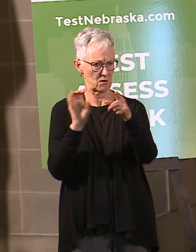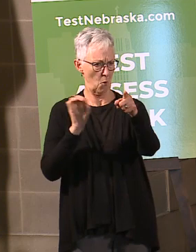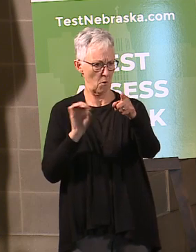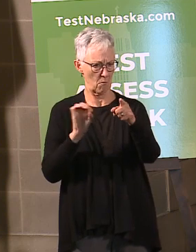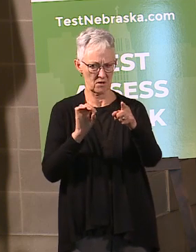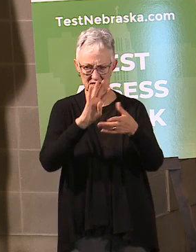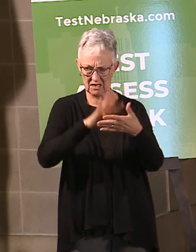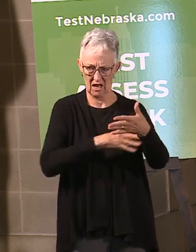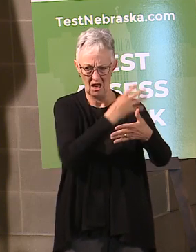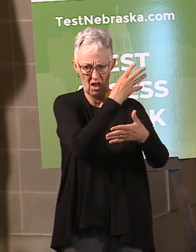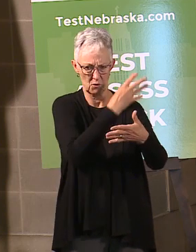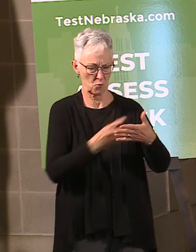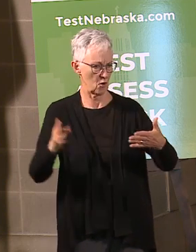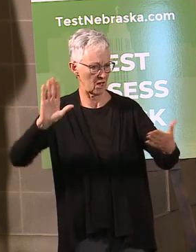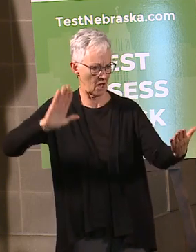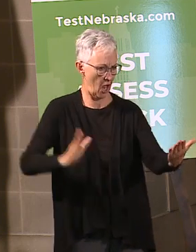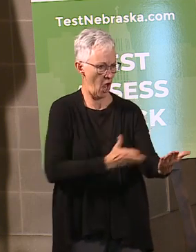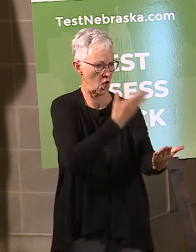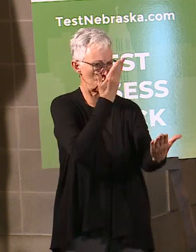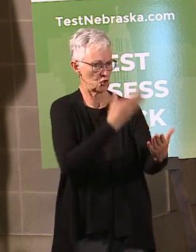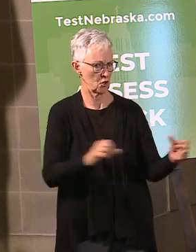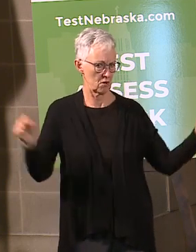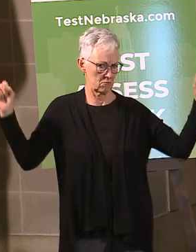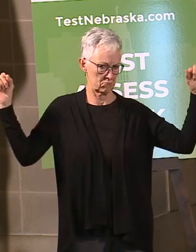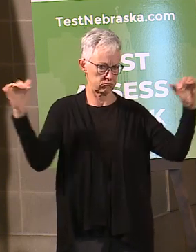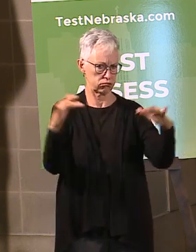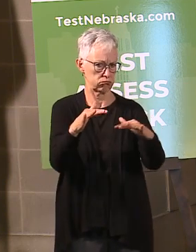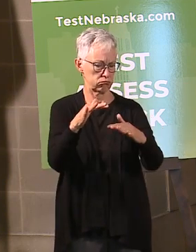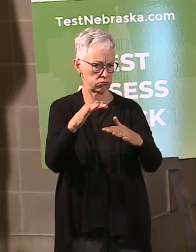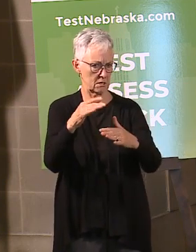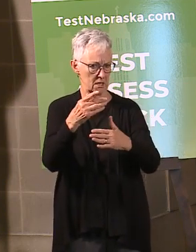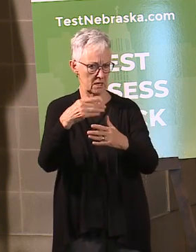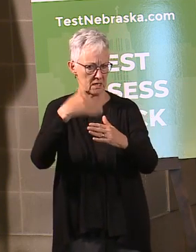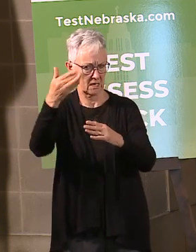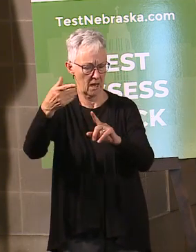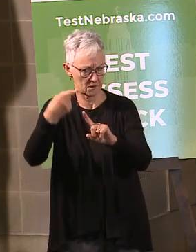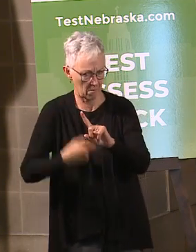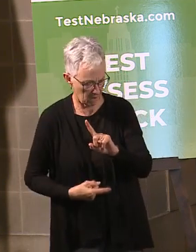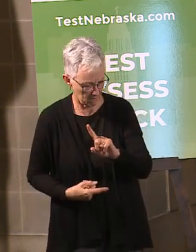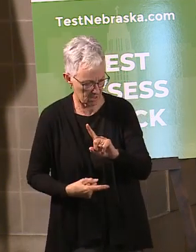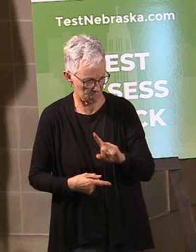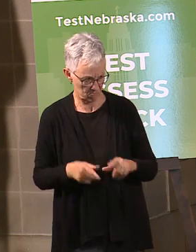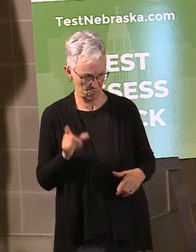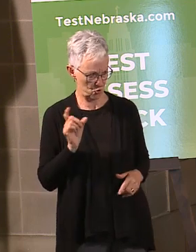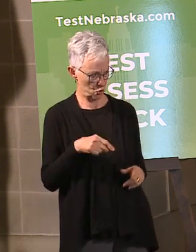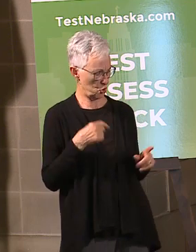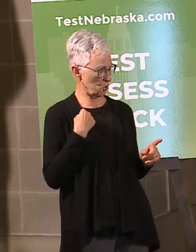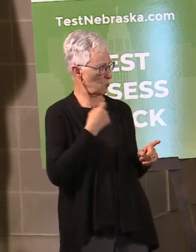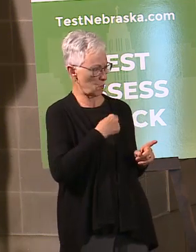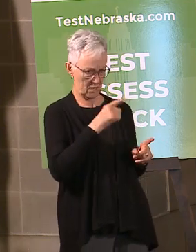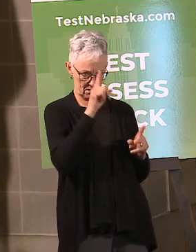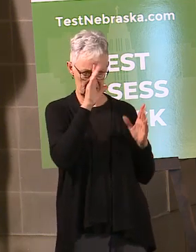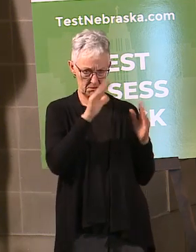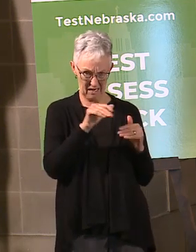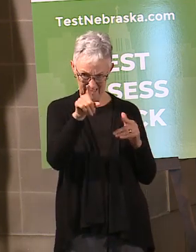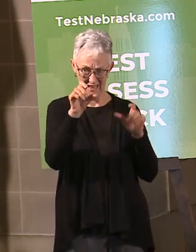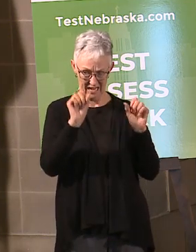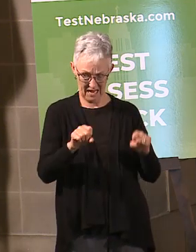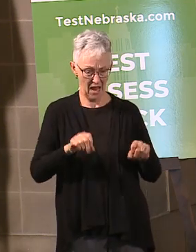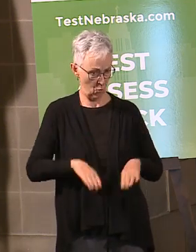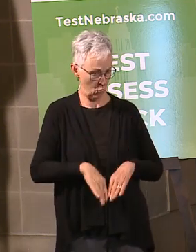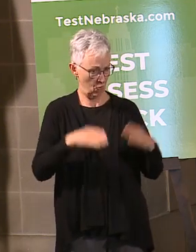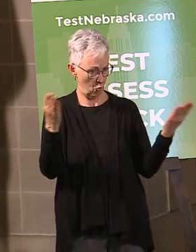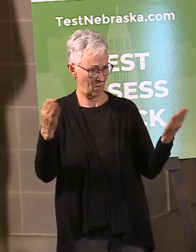that they may be able to go to concerts next month? Or should people expect larger gatherings like this to be banned for some time? So again, John,